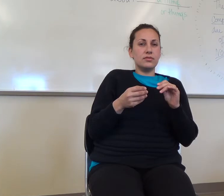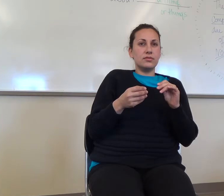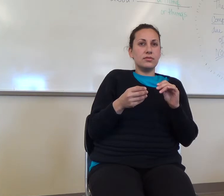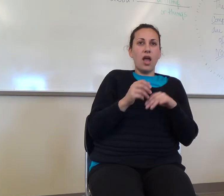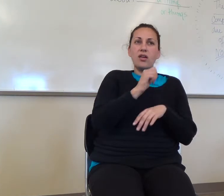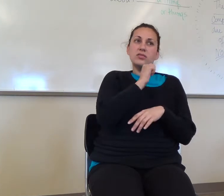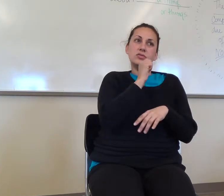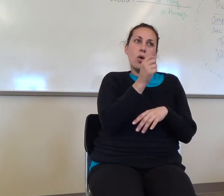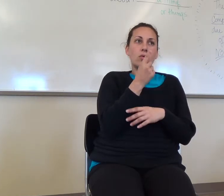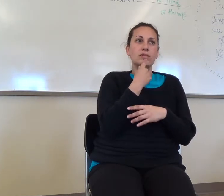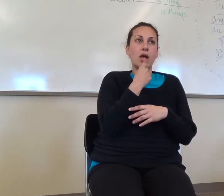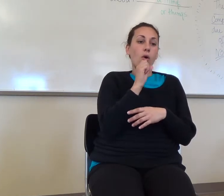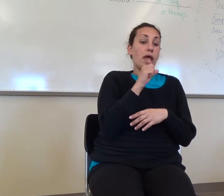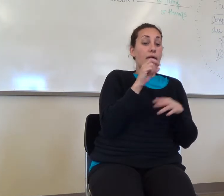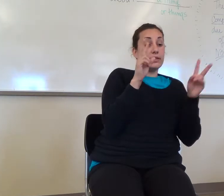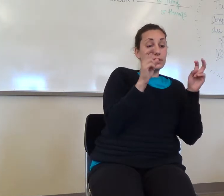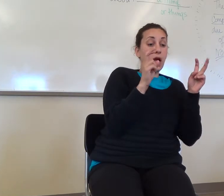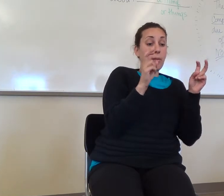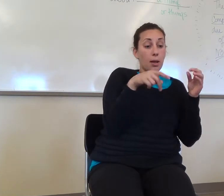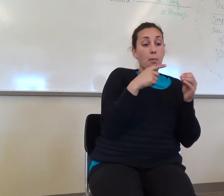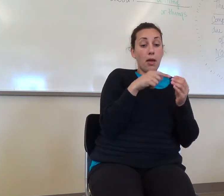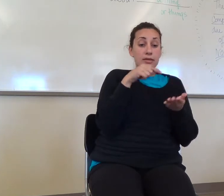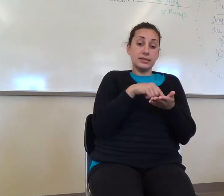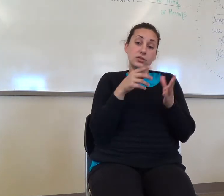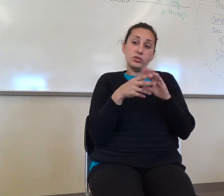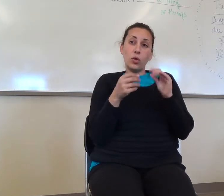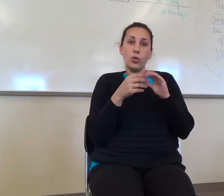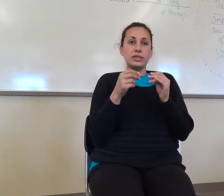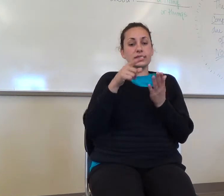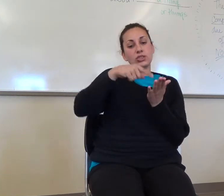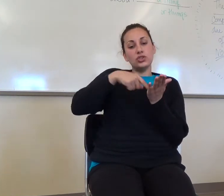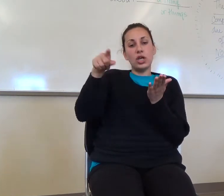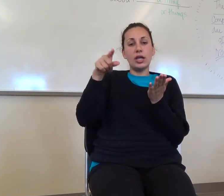that the topic of this is checking back with an employer,